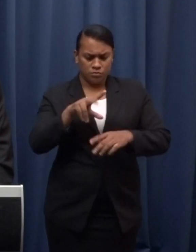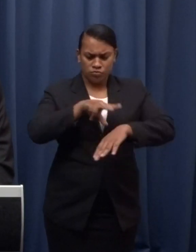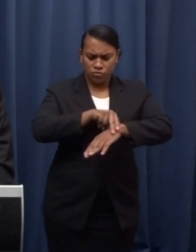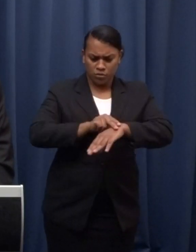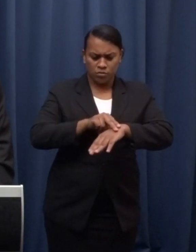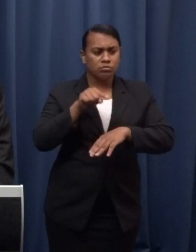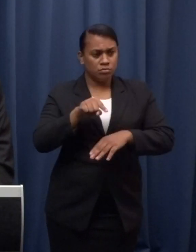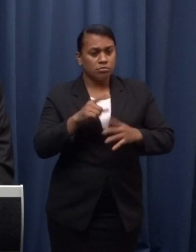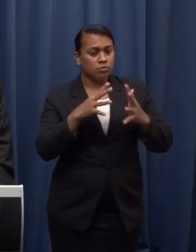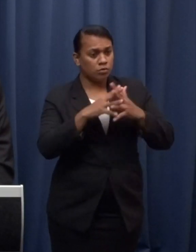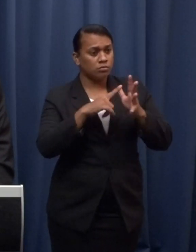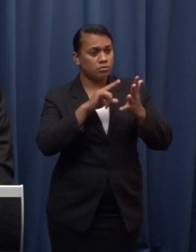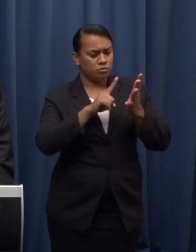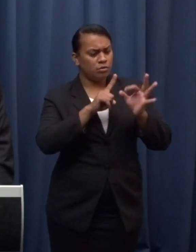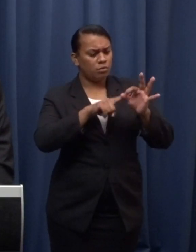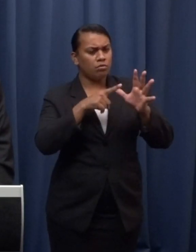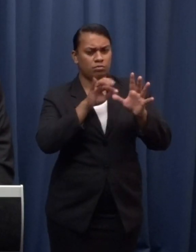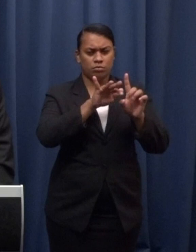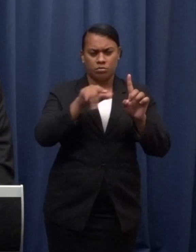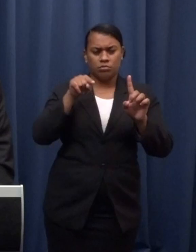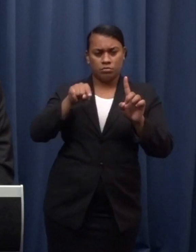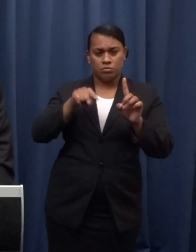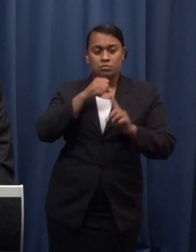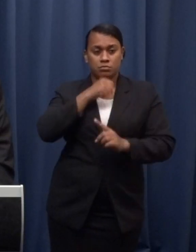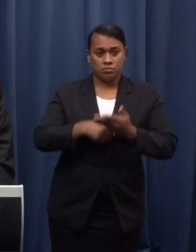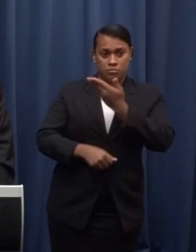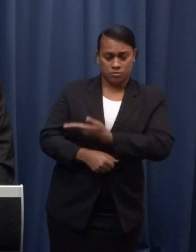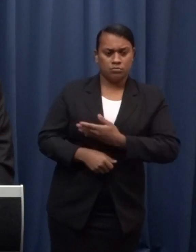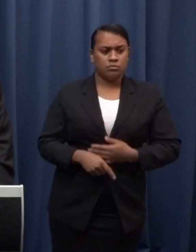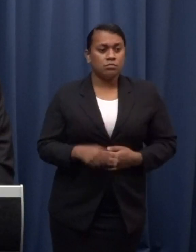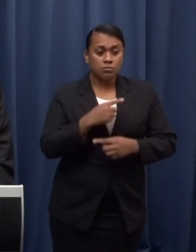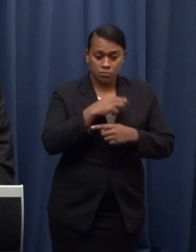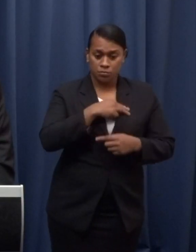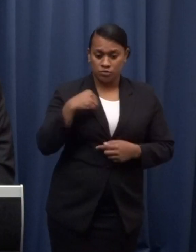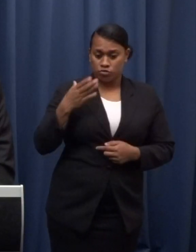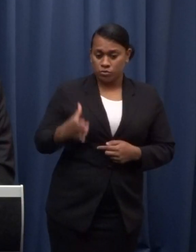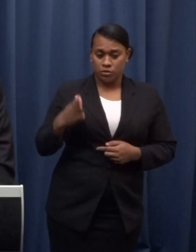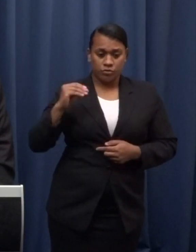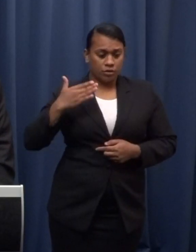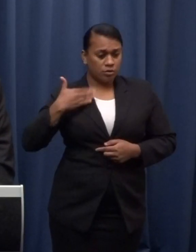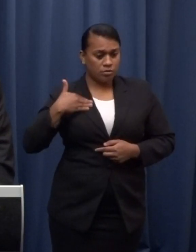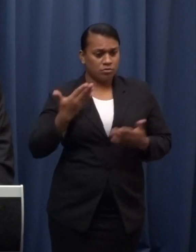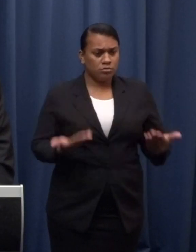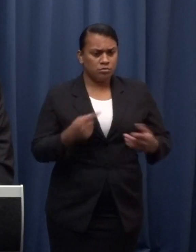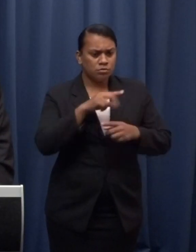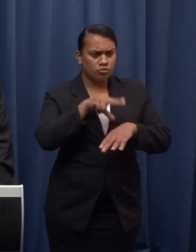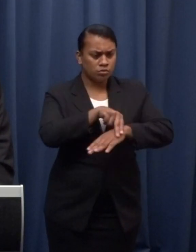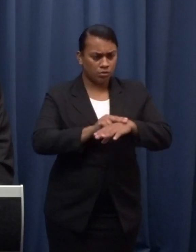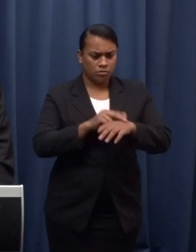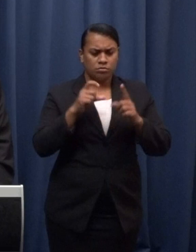Wanganembete, the Minister for Health and Medical Services, Dr. Semester Tunrabu, Fiji's Chief Medical